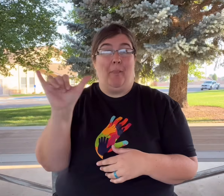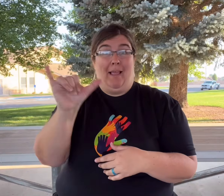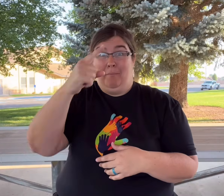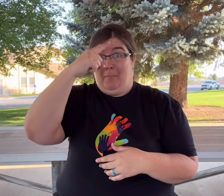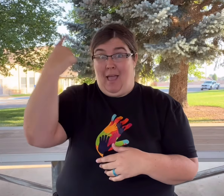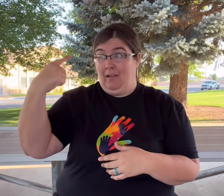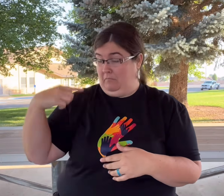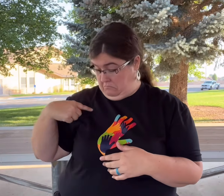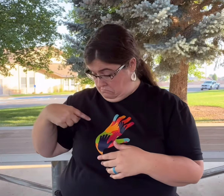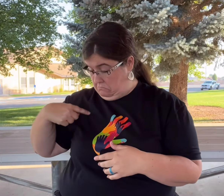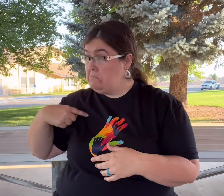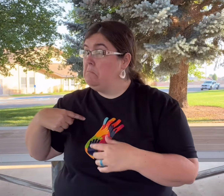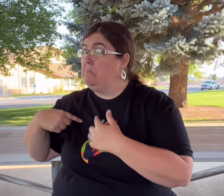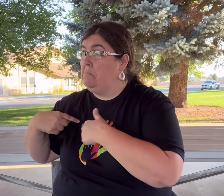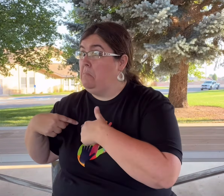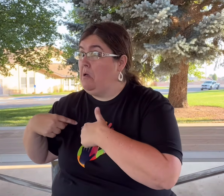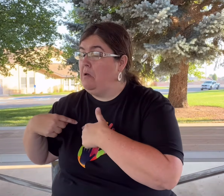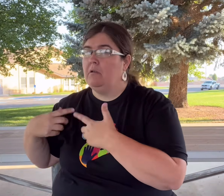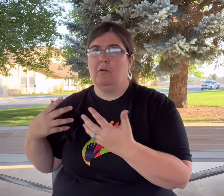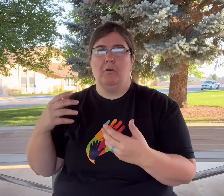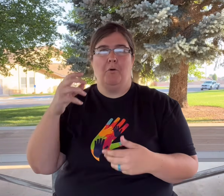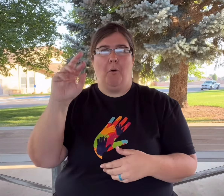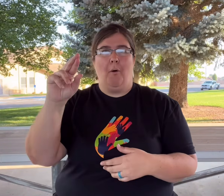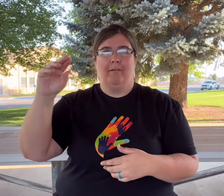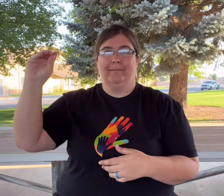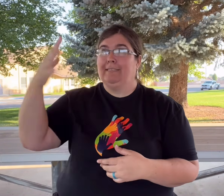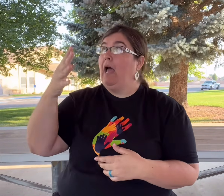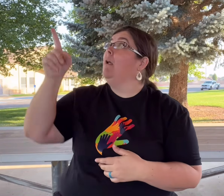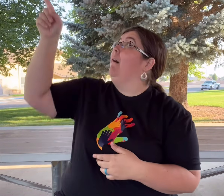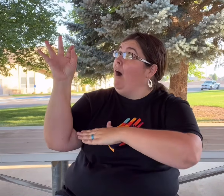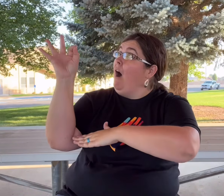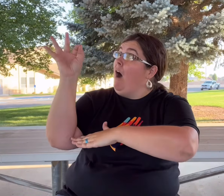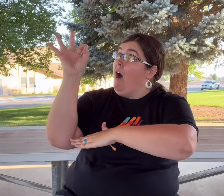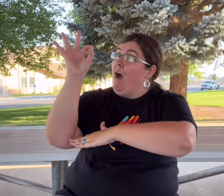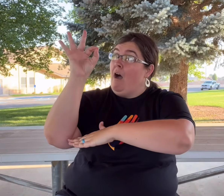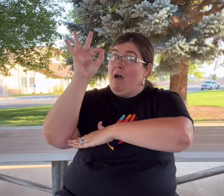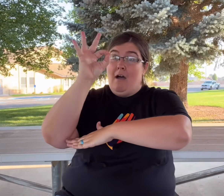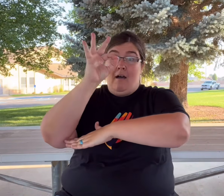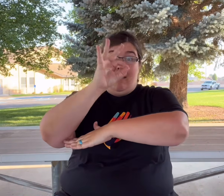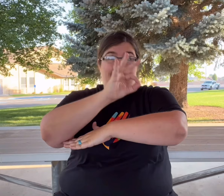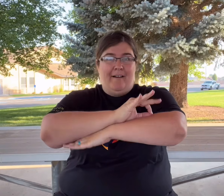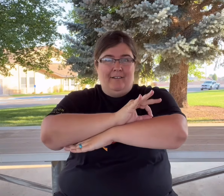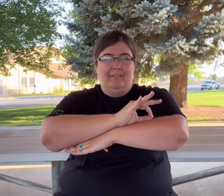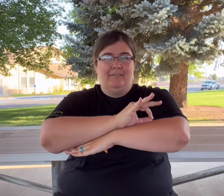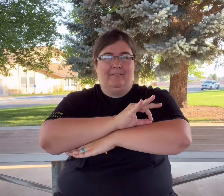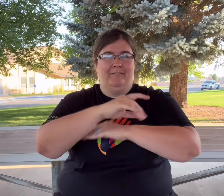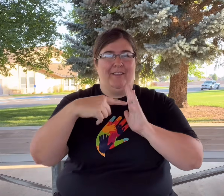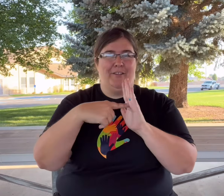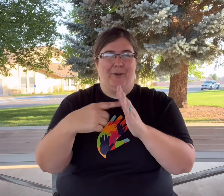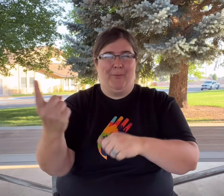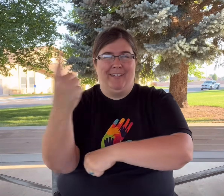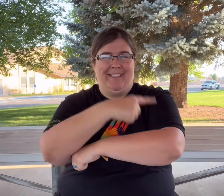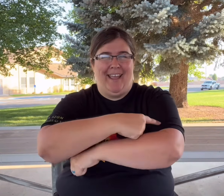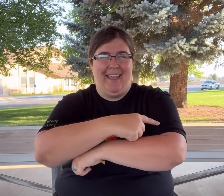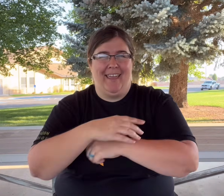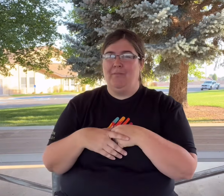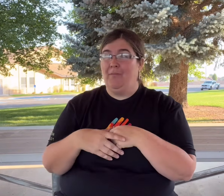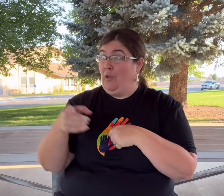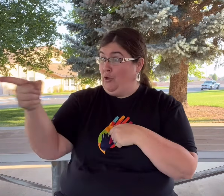So instead of ASL for black, I'll show my shirt color, or instead of sun, I'll point to the orb in the sky and use VGC to show the sun setting for the day. So I